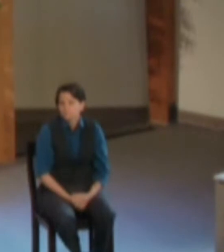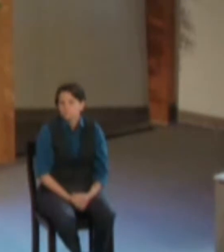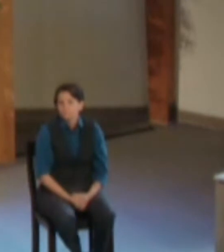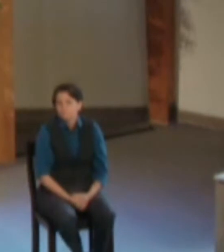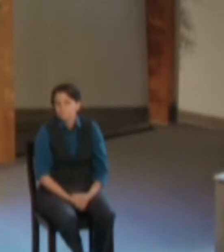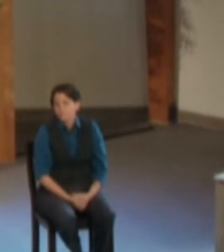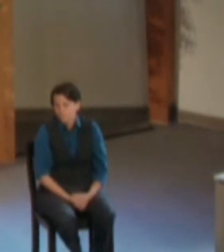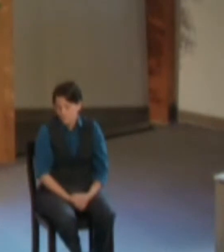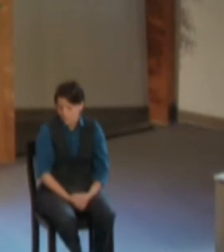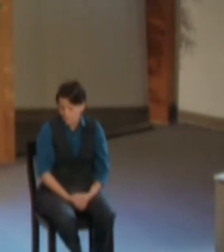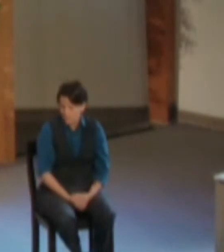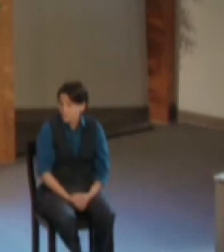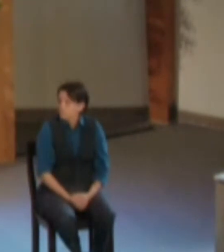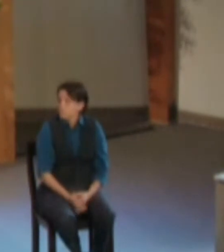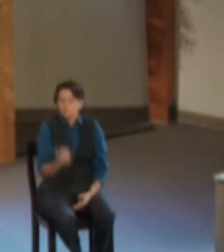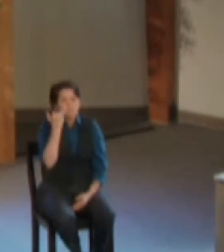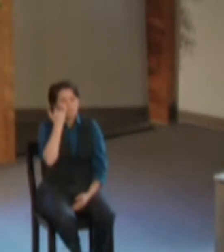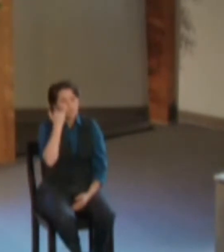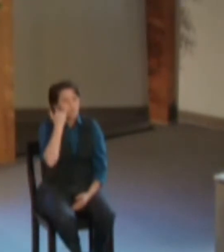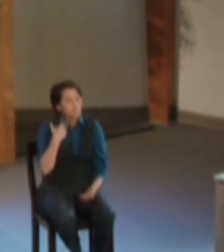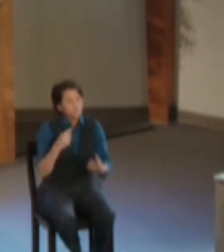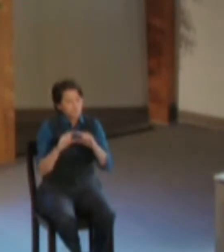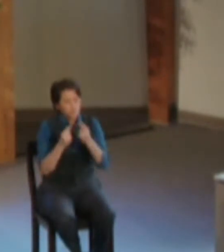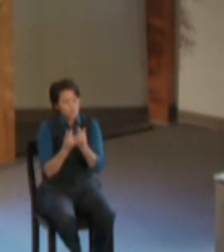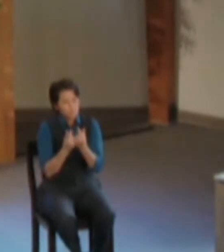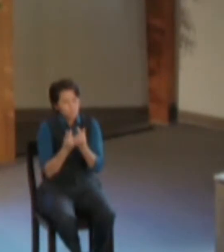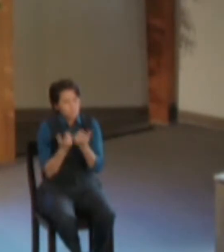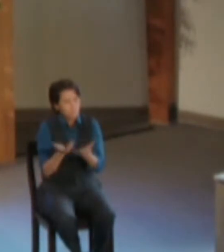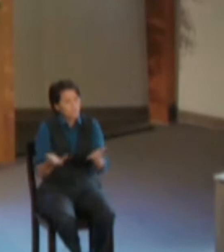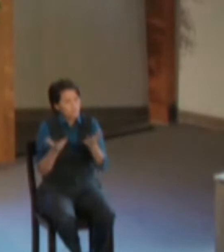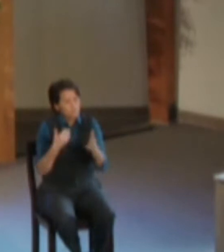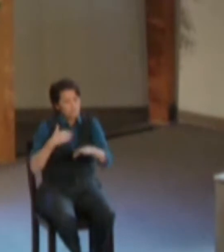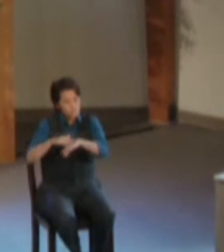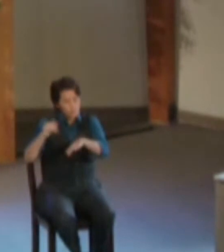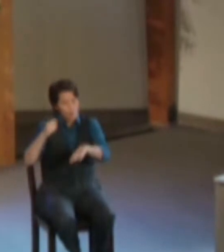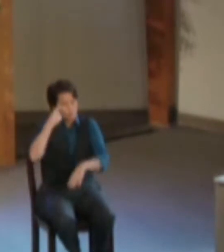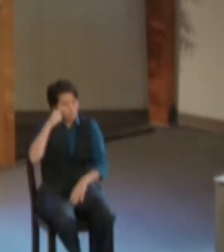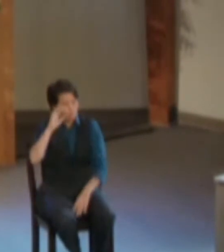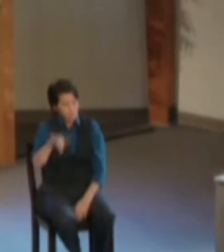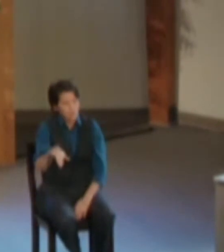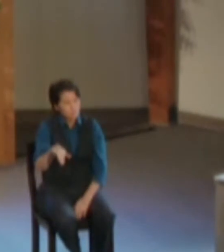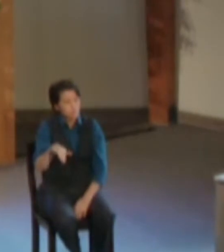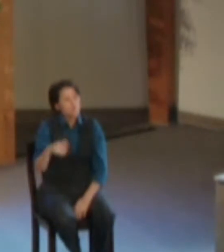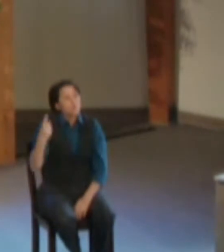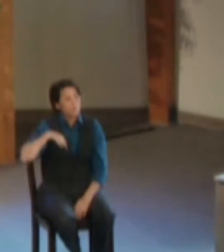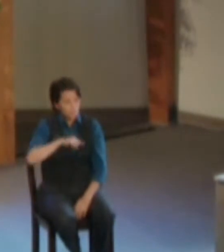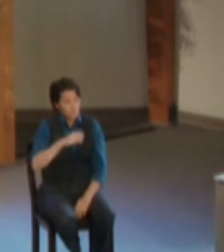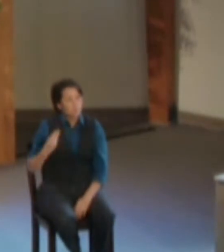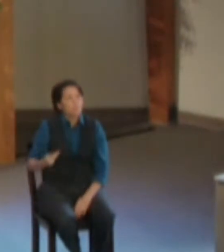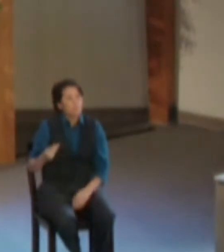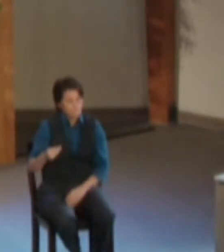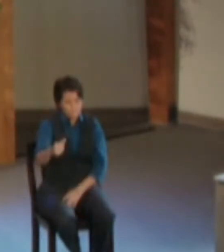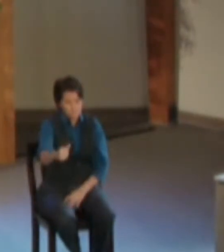Now, if someone here, a group here, as you're looking at your gifts and you feel called to do that, Graham and I have decided we will fund the first house out